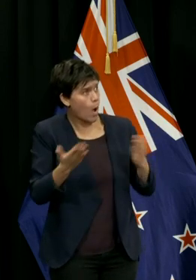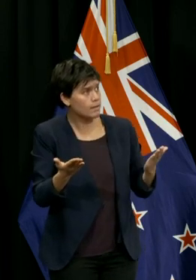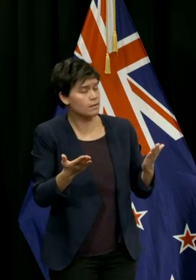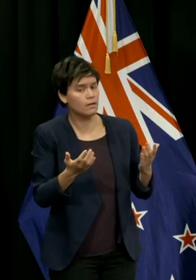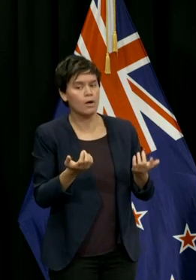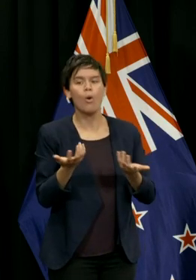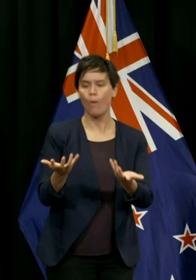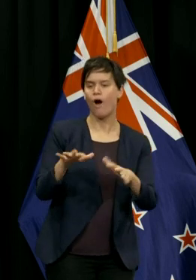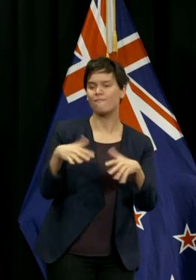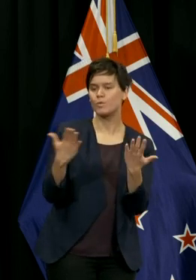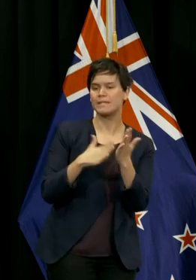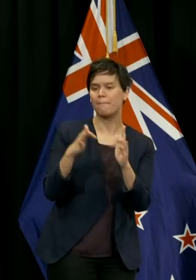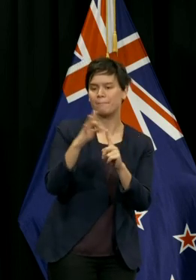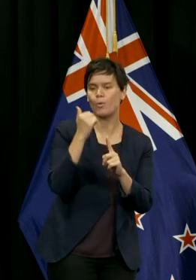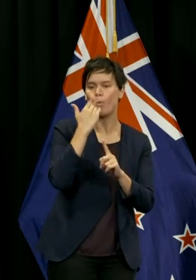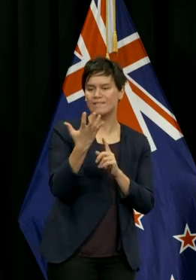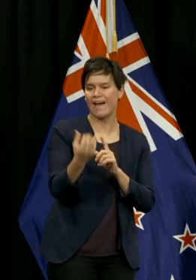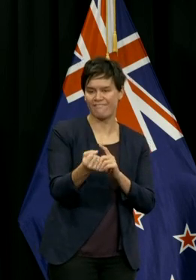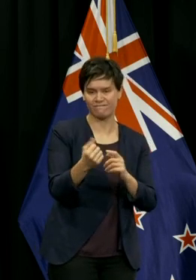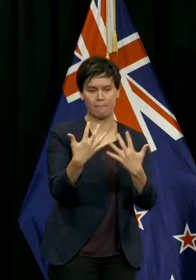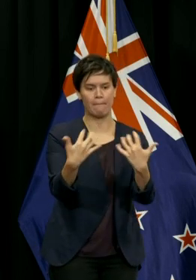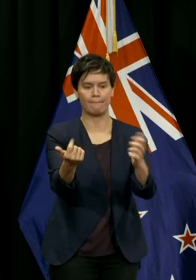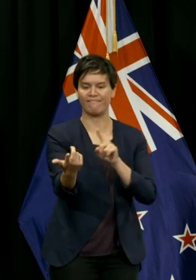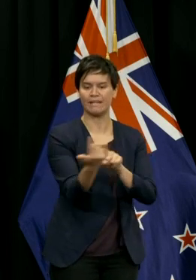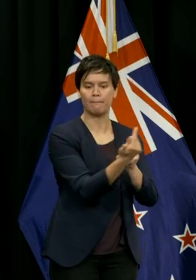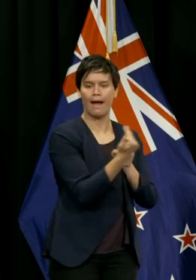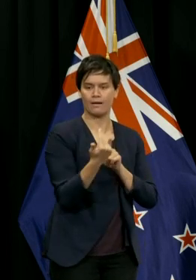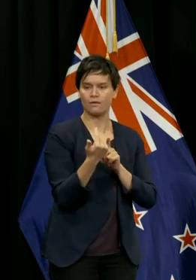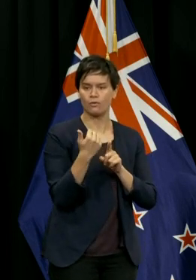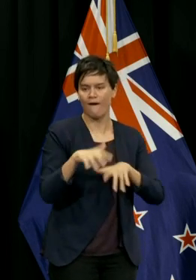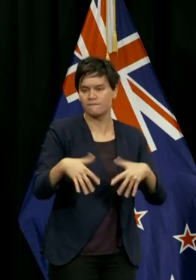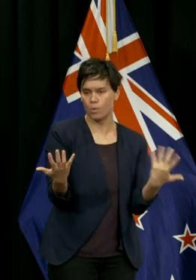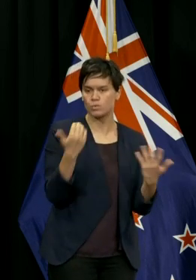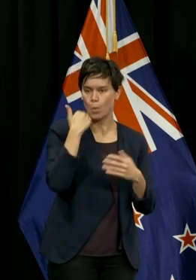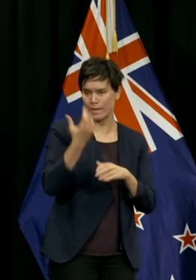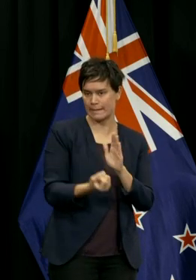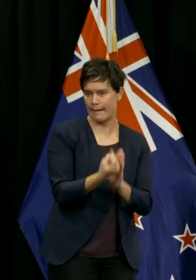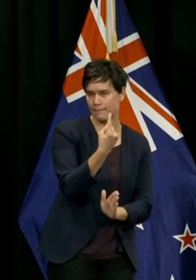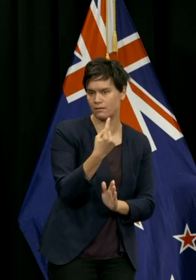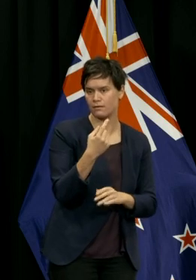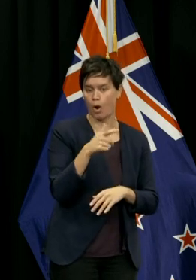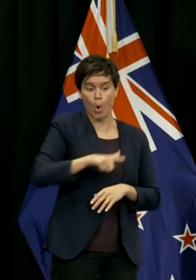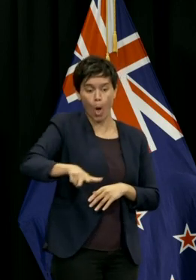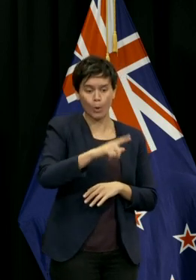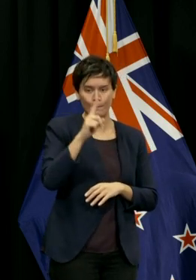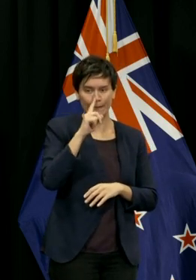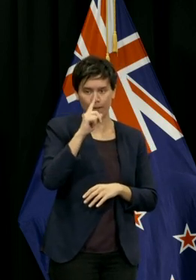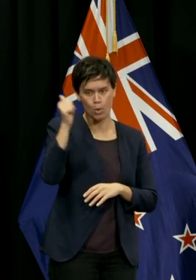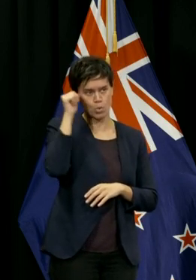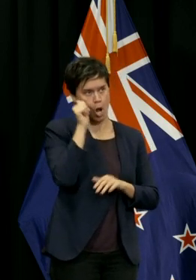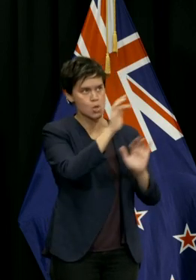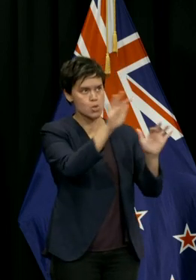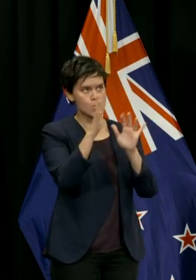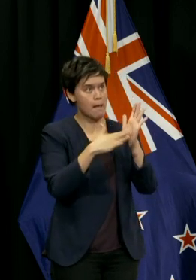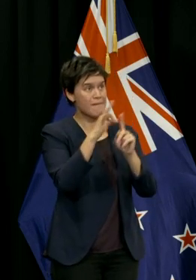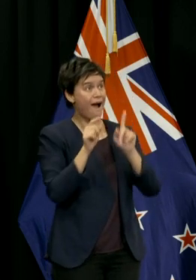anything that the government is involved in. I think it's completely understandable that they'll get those cases. They're known locally. People often will just look for the fastest